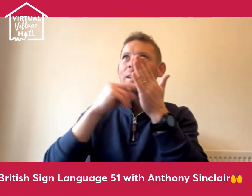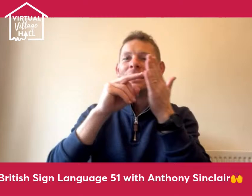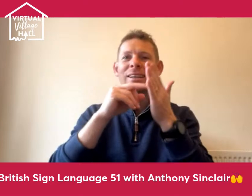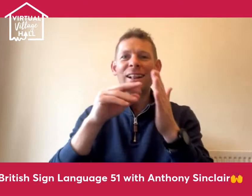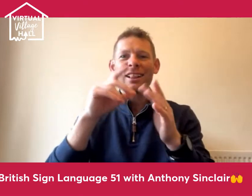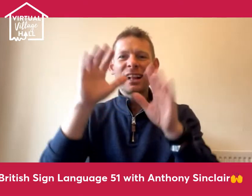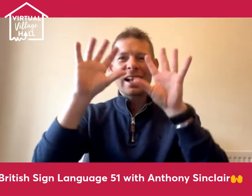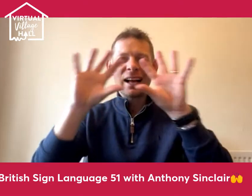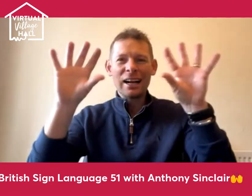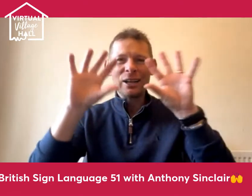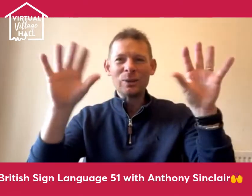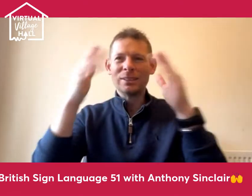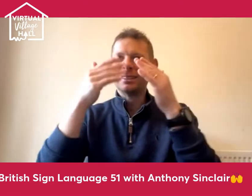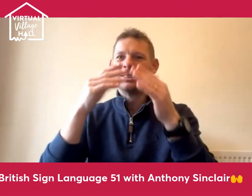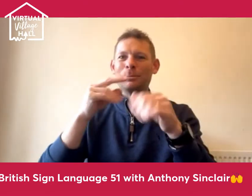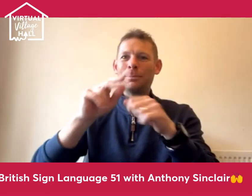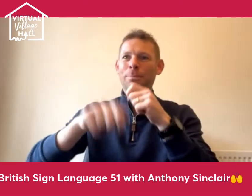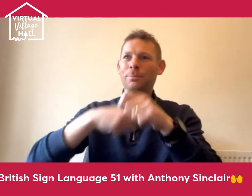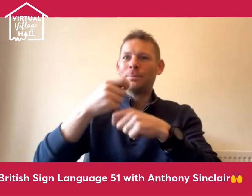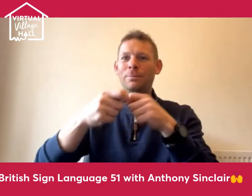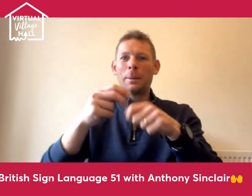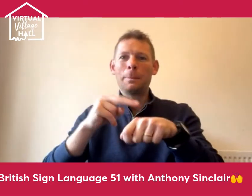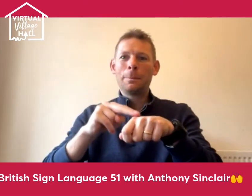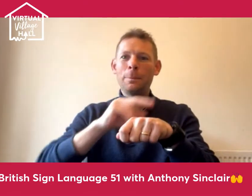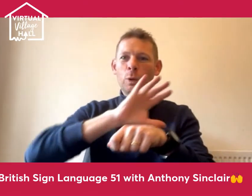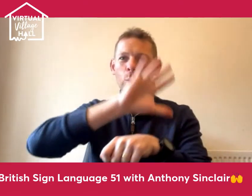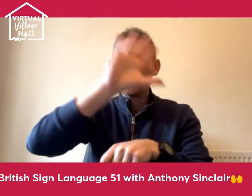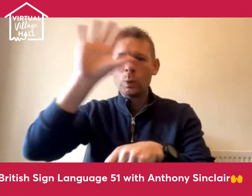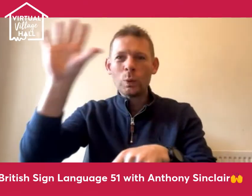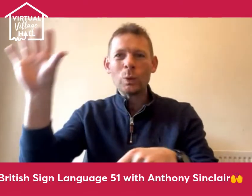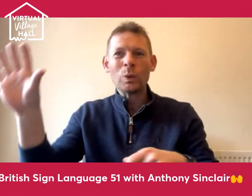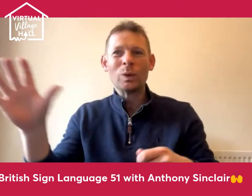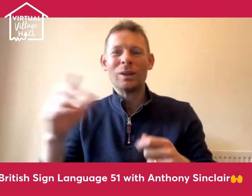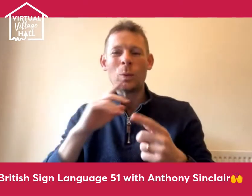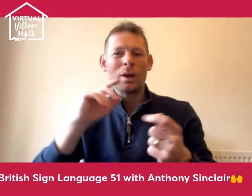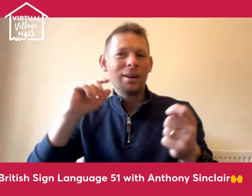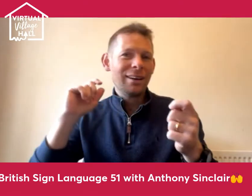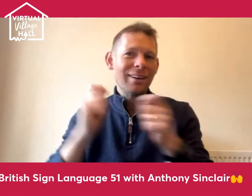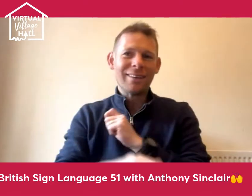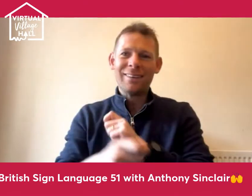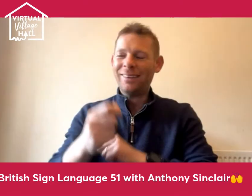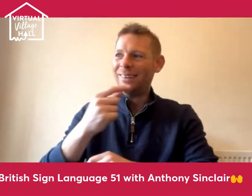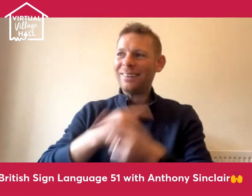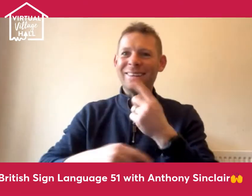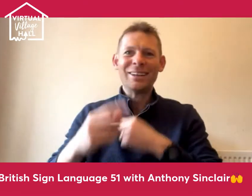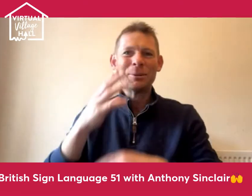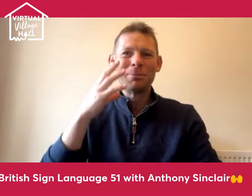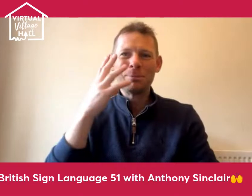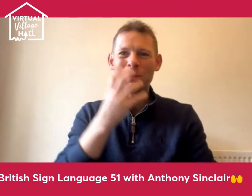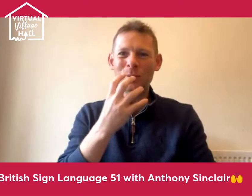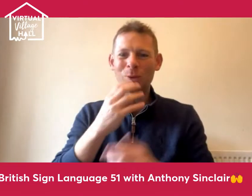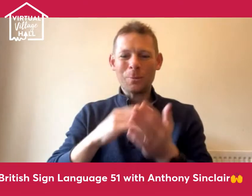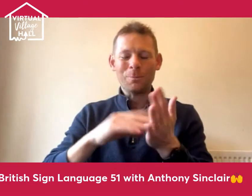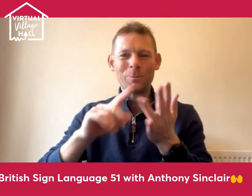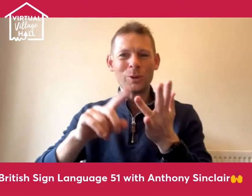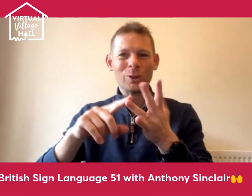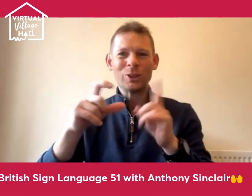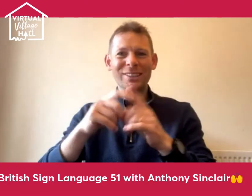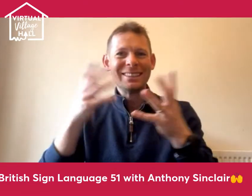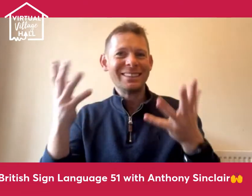need some sunshine. We need the clouds to move away and we need that lovely blue sky to come back. And that will make us feel much